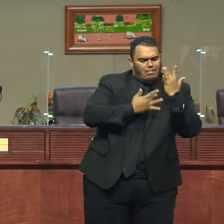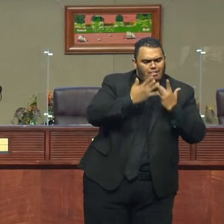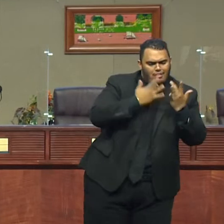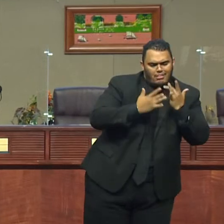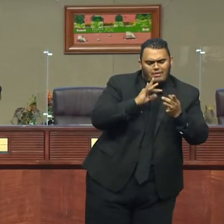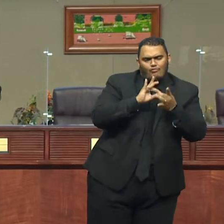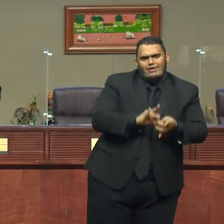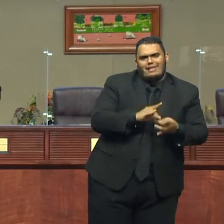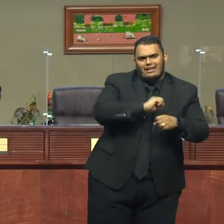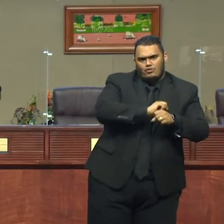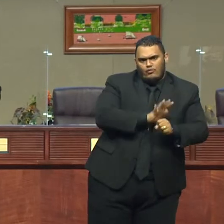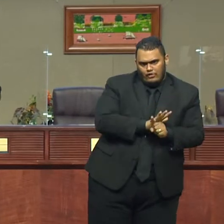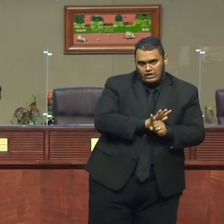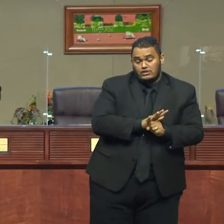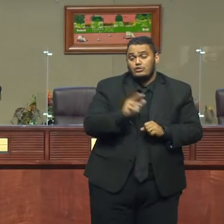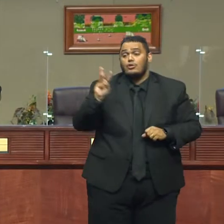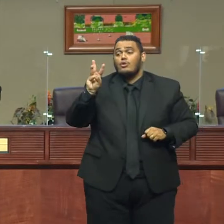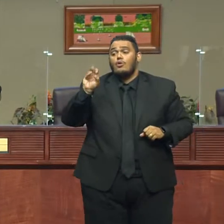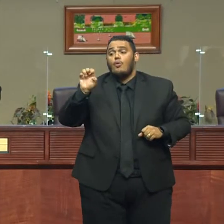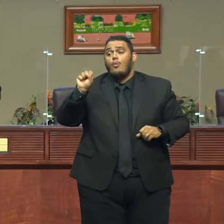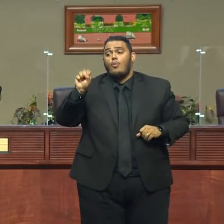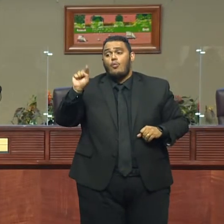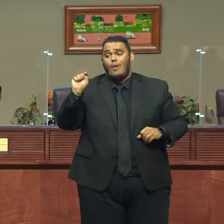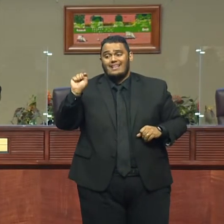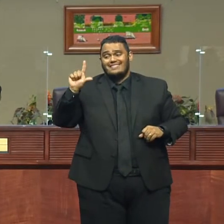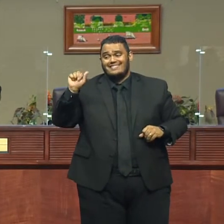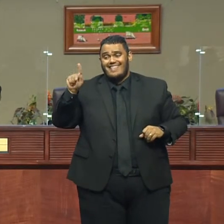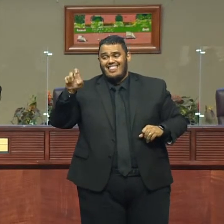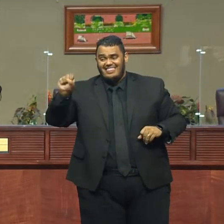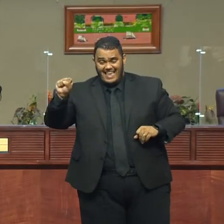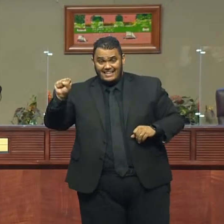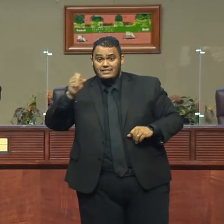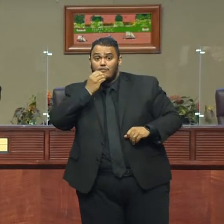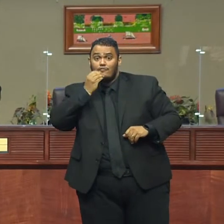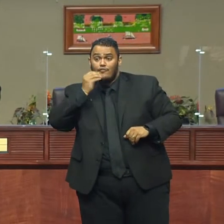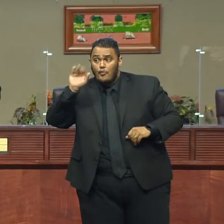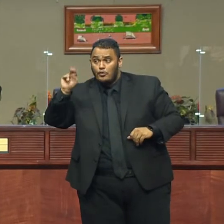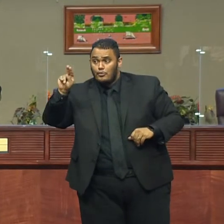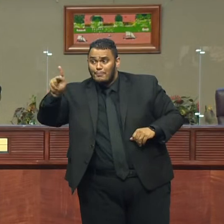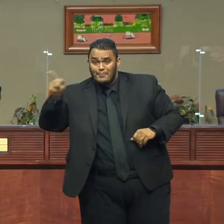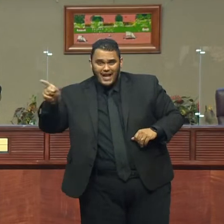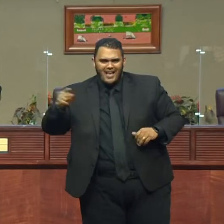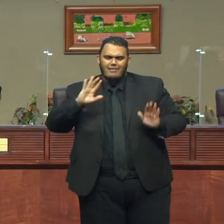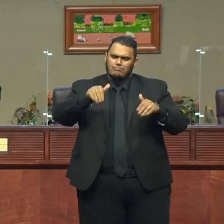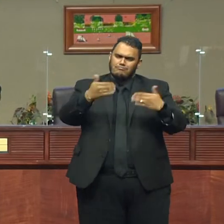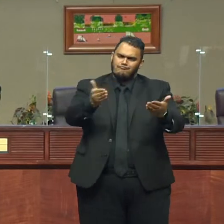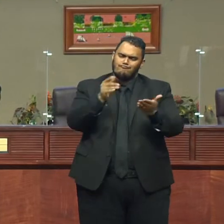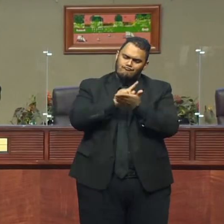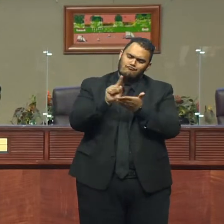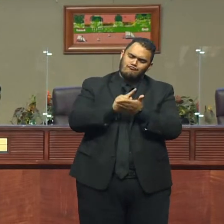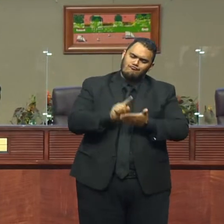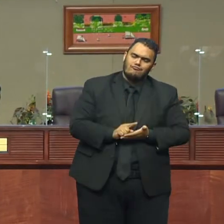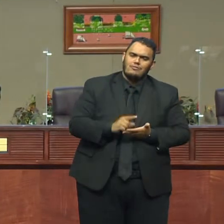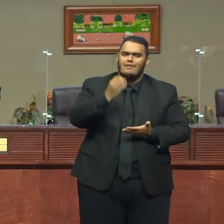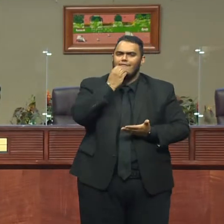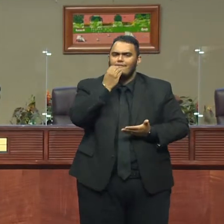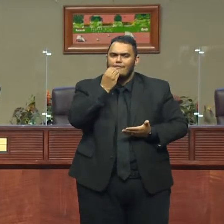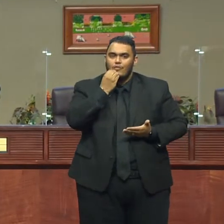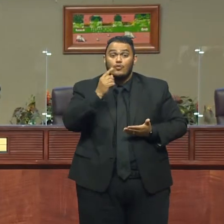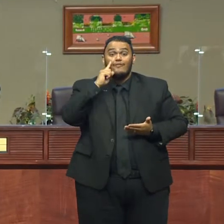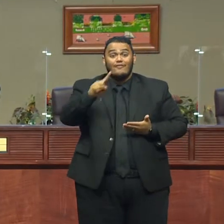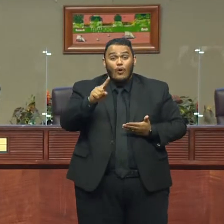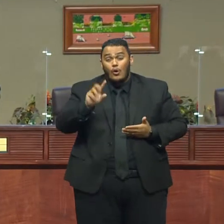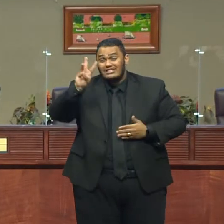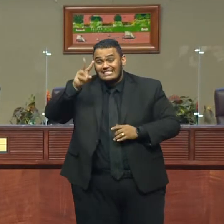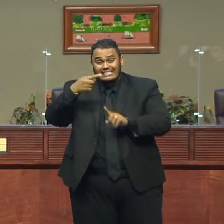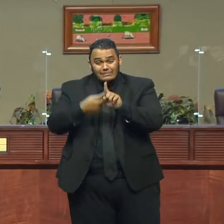allow it to host 6 of its bi-monthly food distribution events and weekly food deliveries for 6 months to